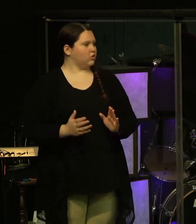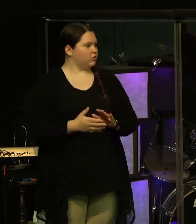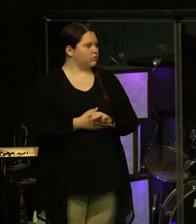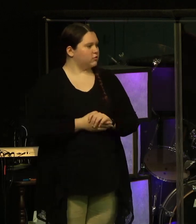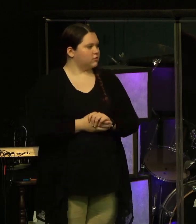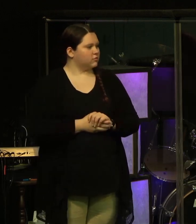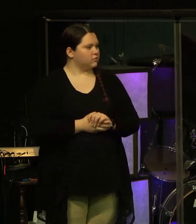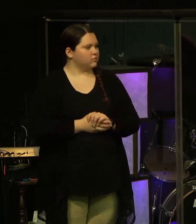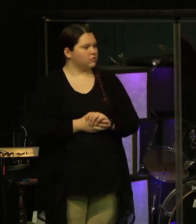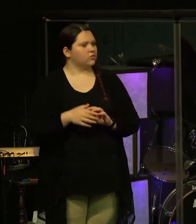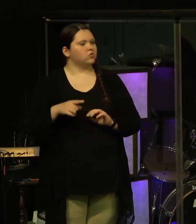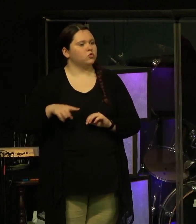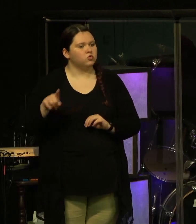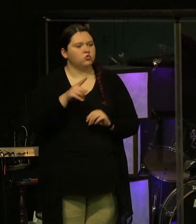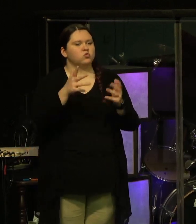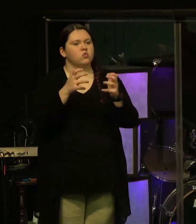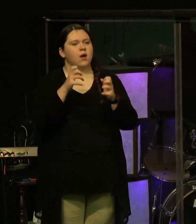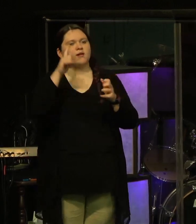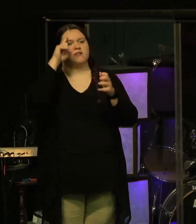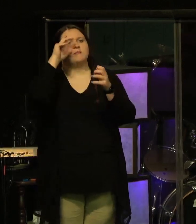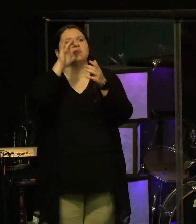to be a believer.